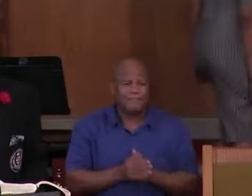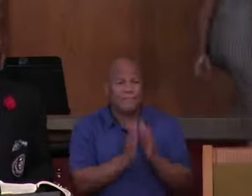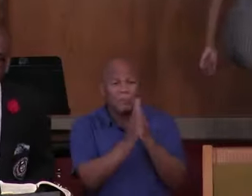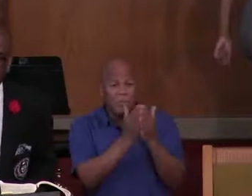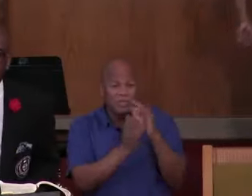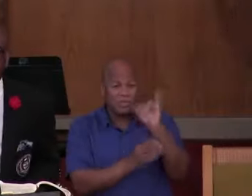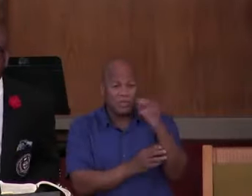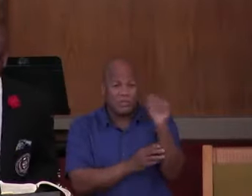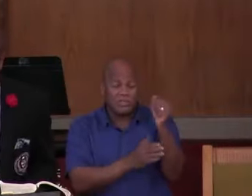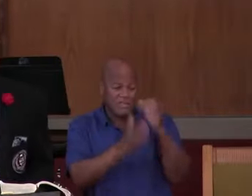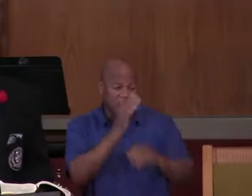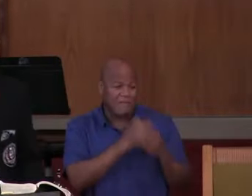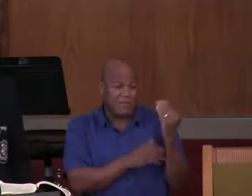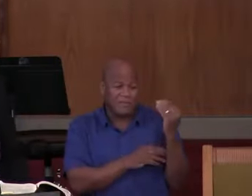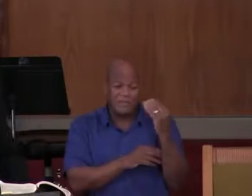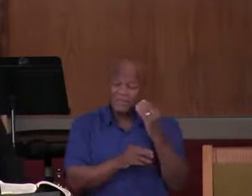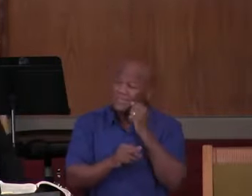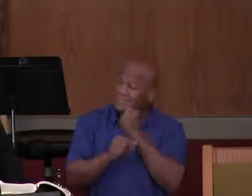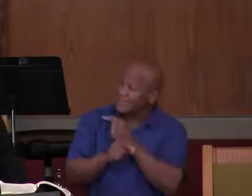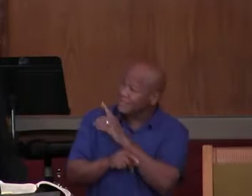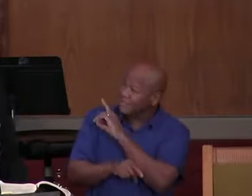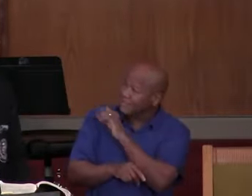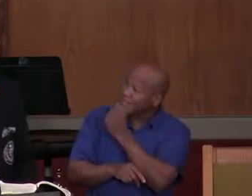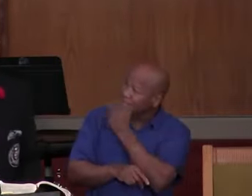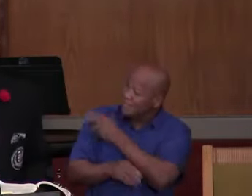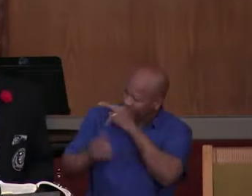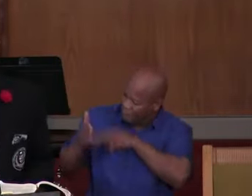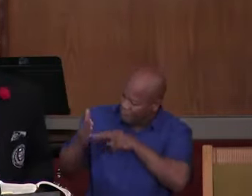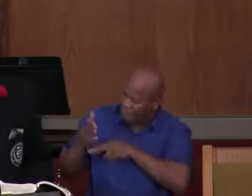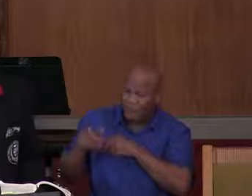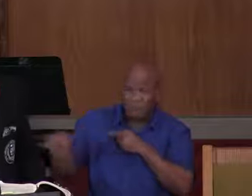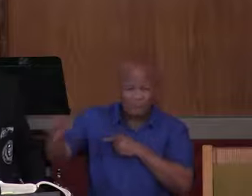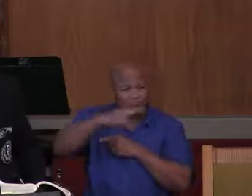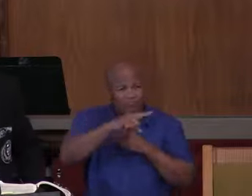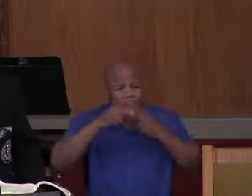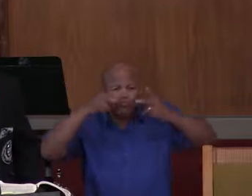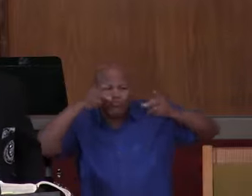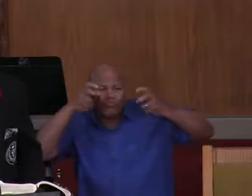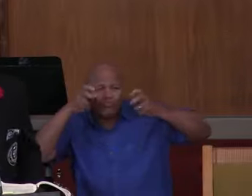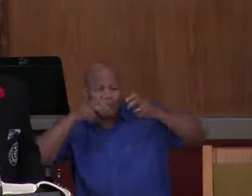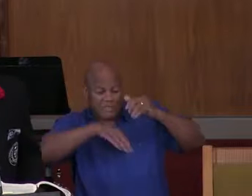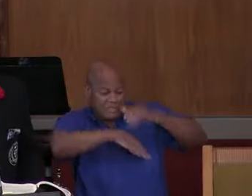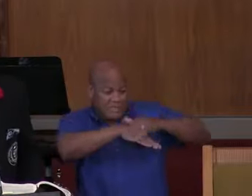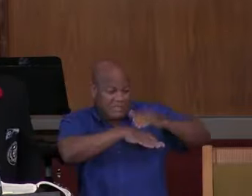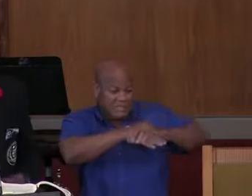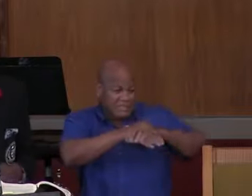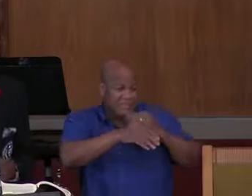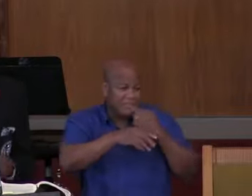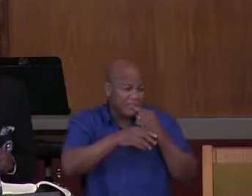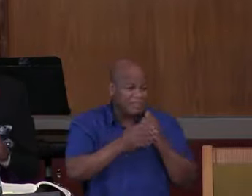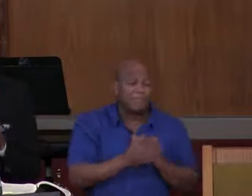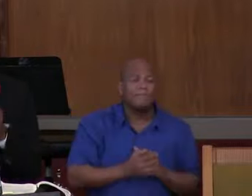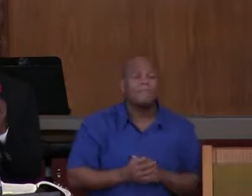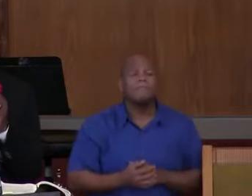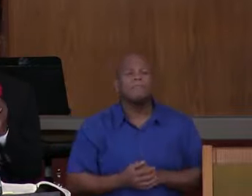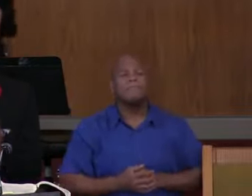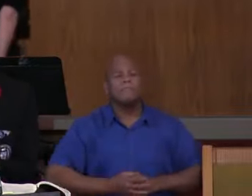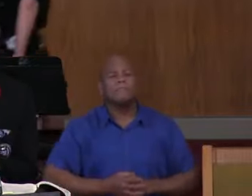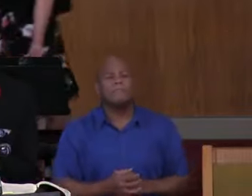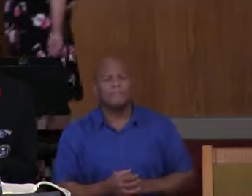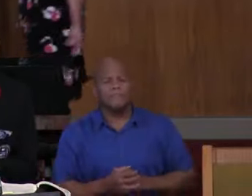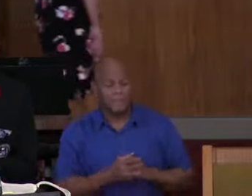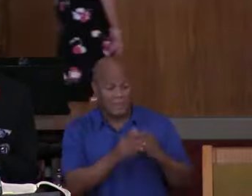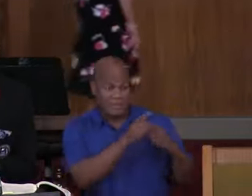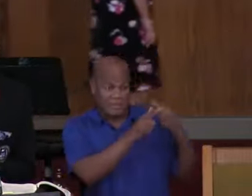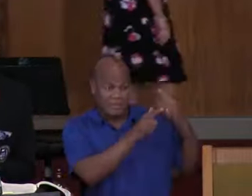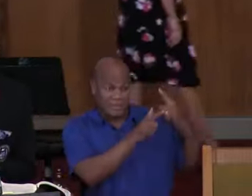chapter 14. Thank you, Sister Denise, for reading and hearing. And the English Standard Version reads it like this. Then